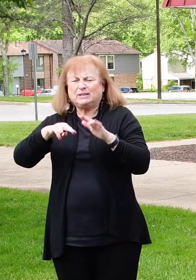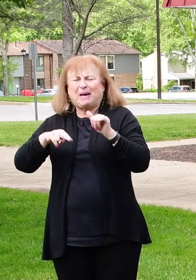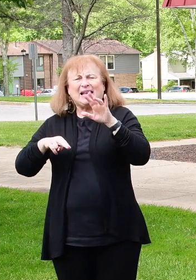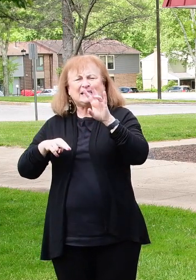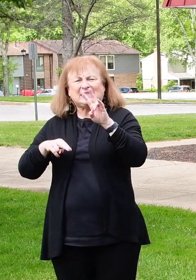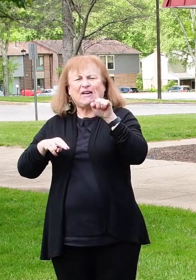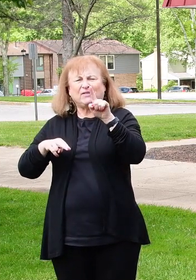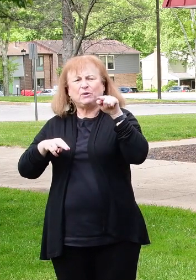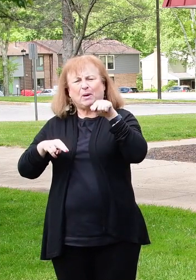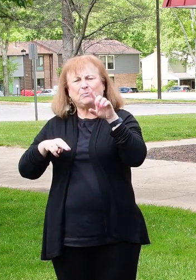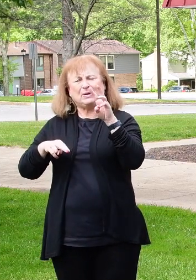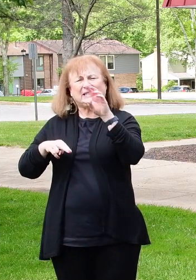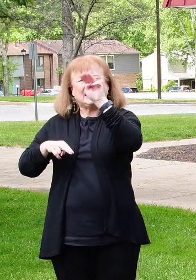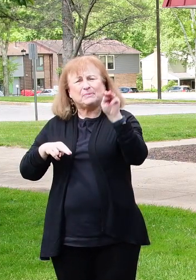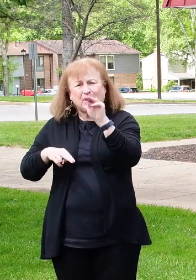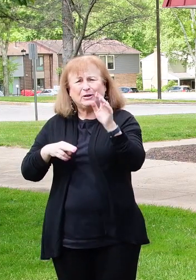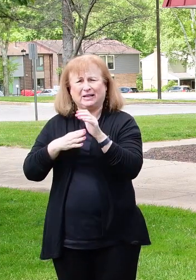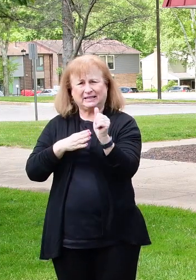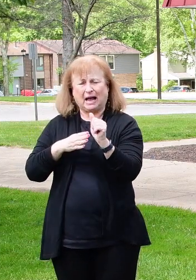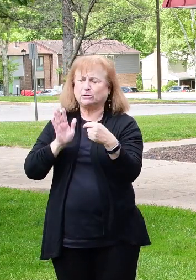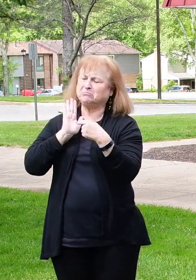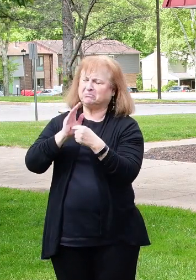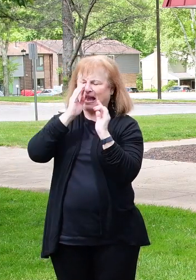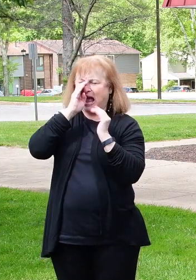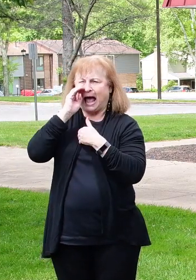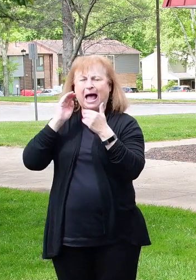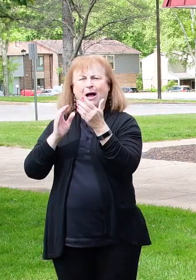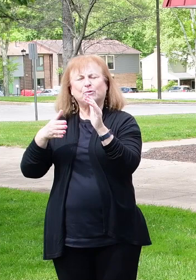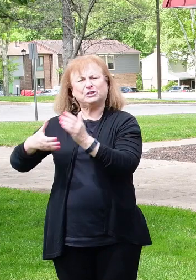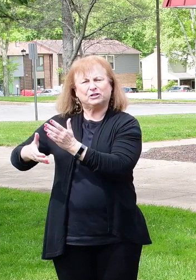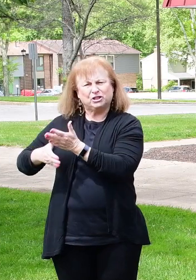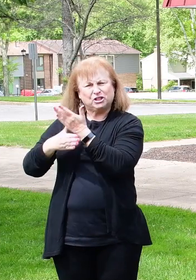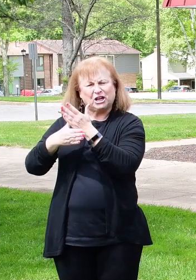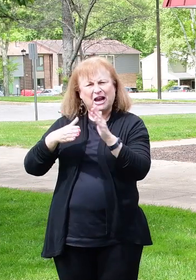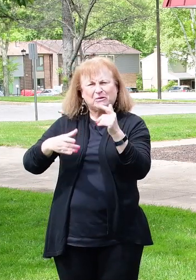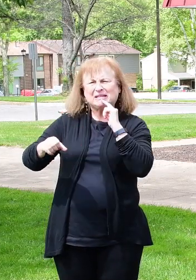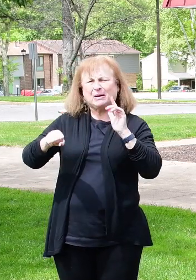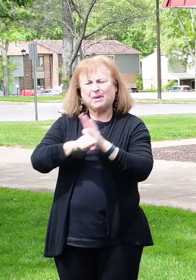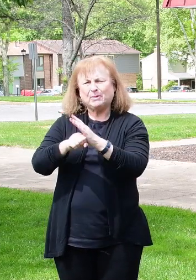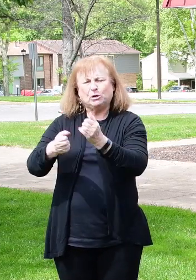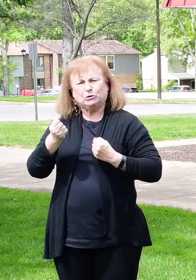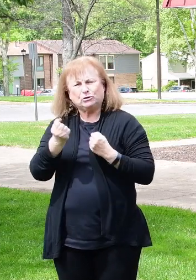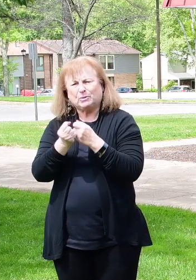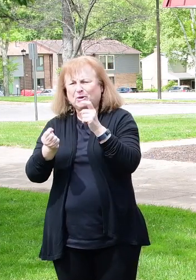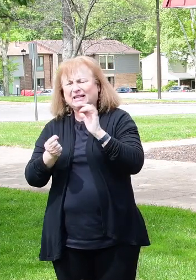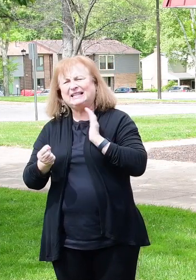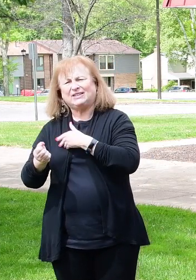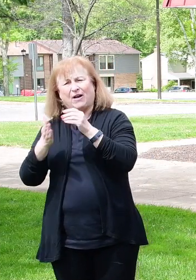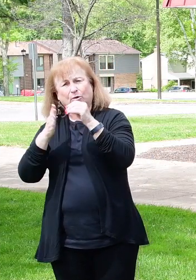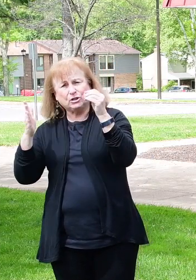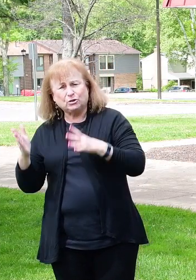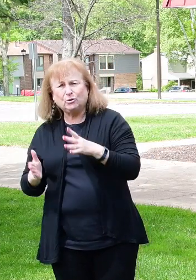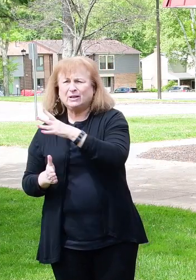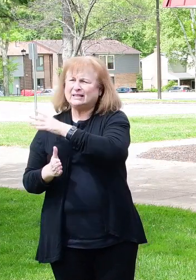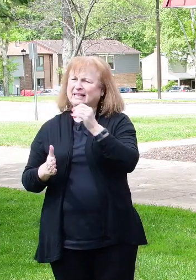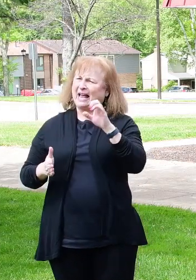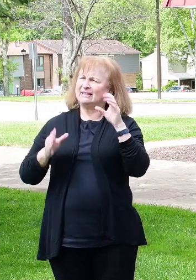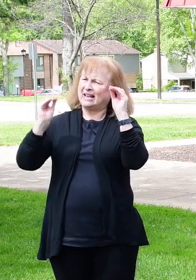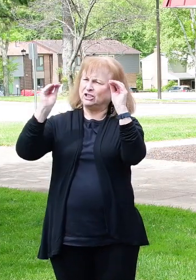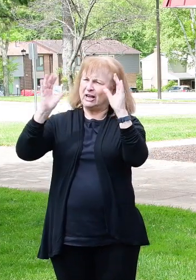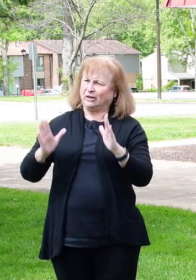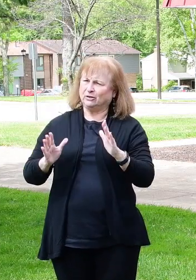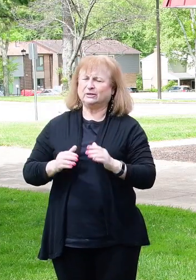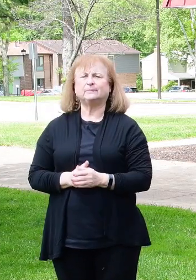$71.6 million, reflecting our shared commitment to supporting the needs of our students and